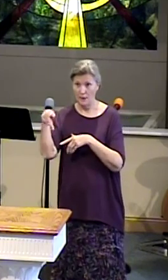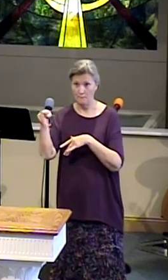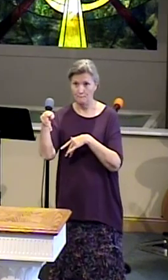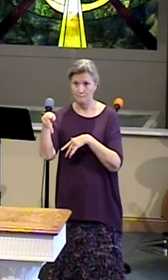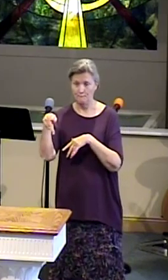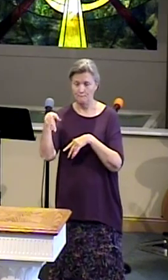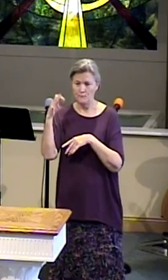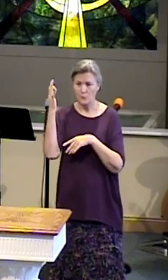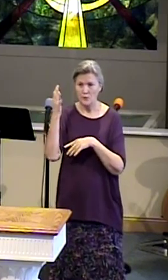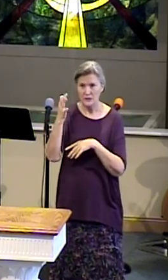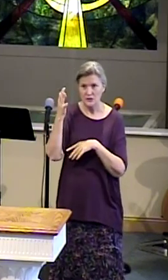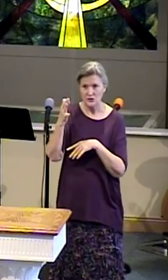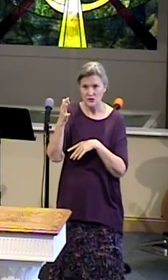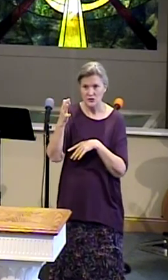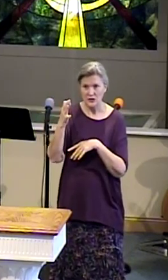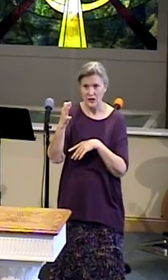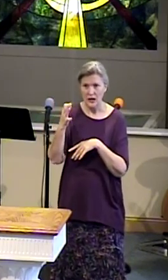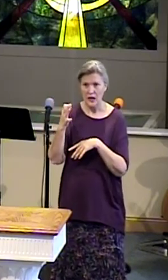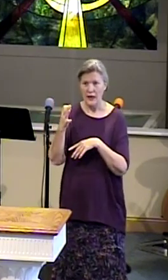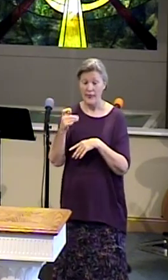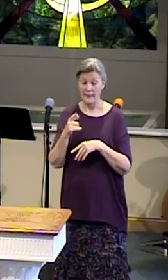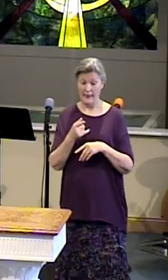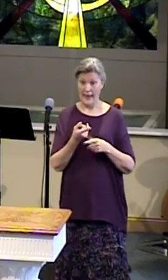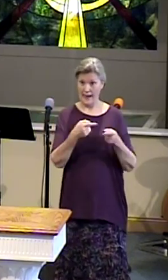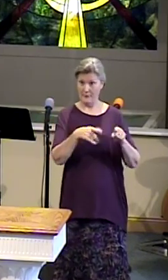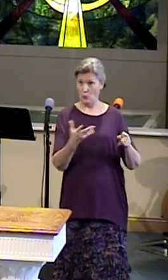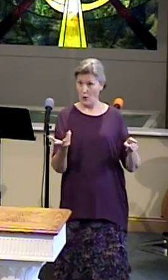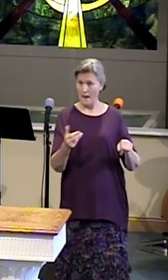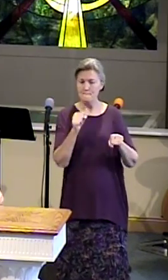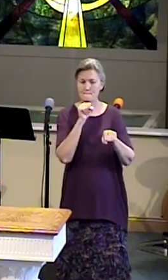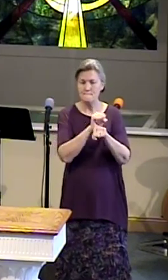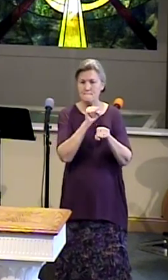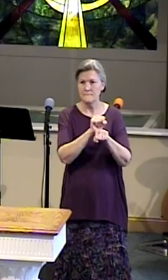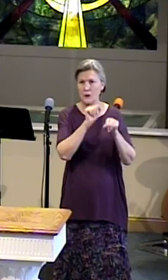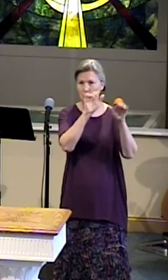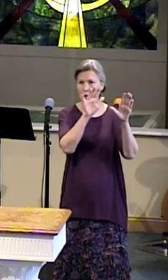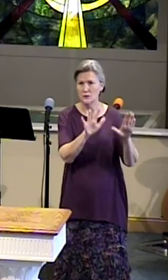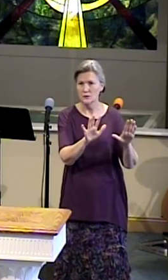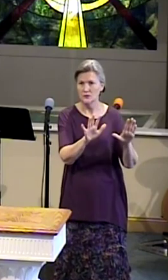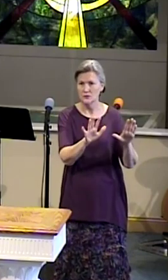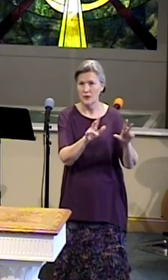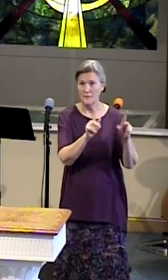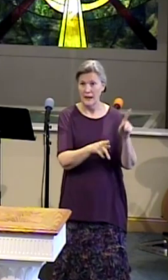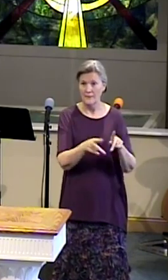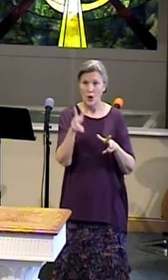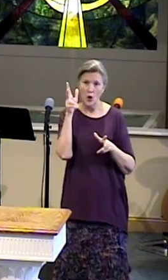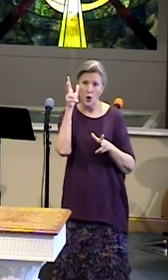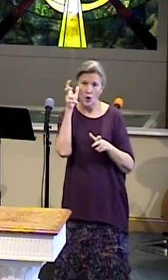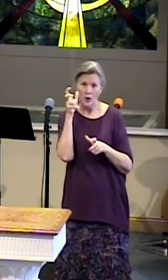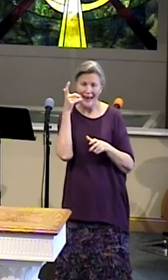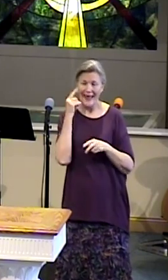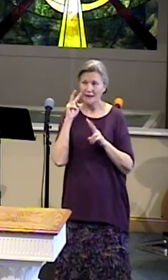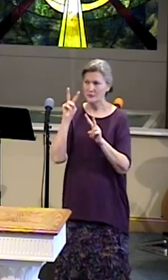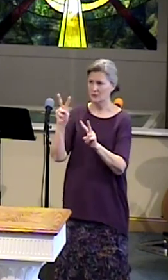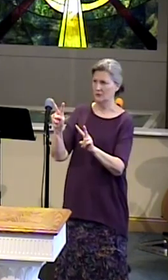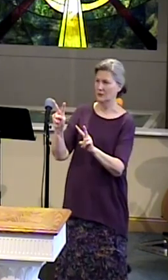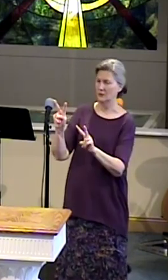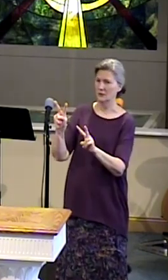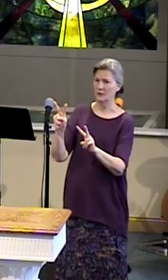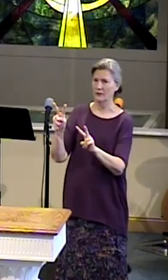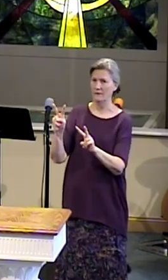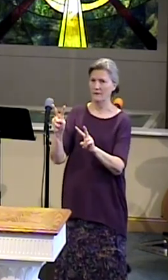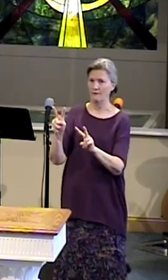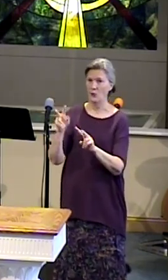there were miracles which people heard and saw. For unclean spirits, crying with